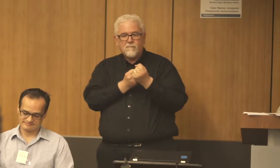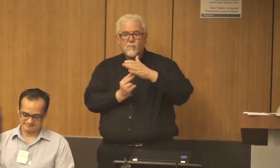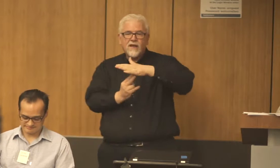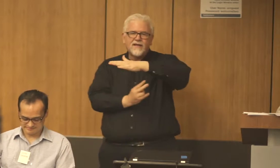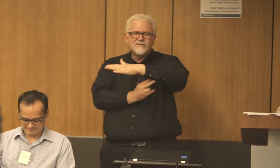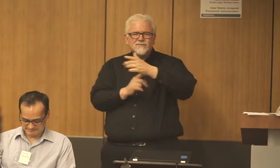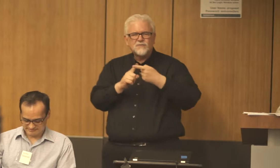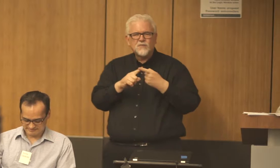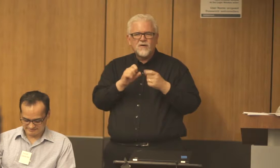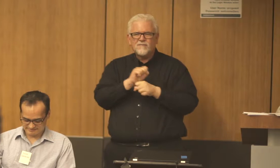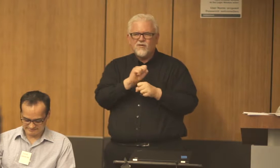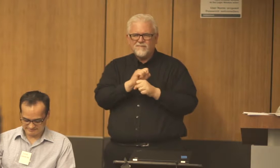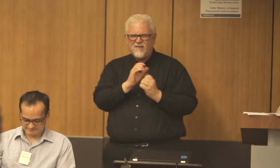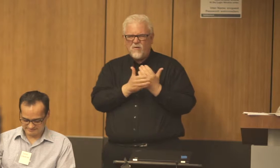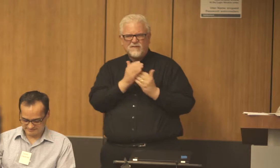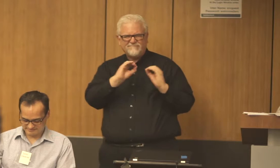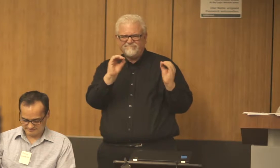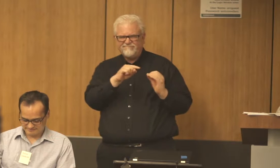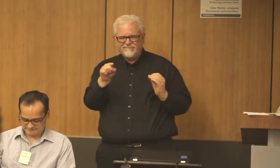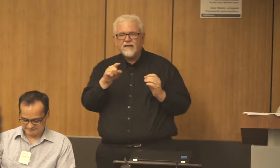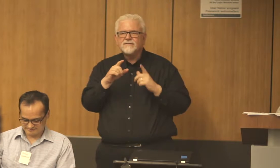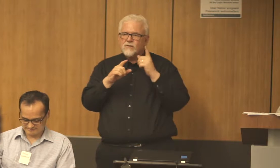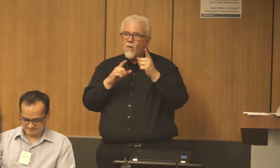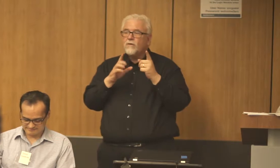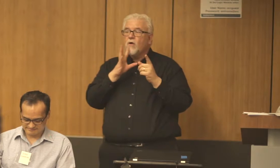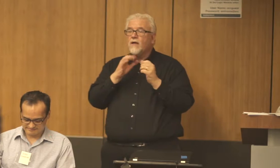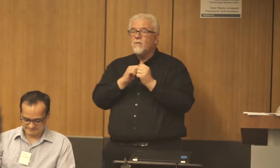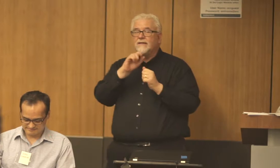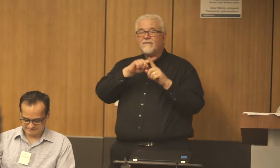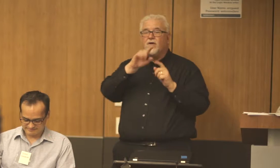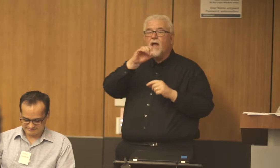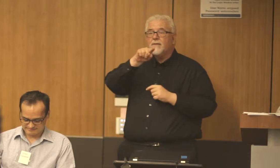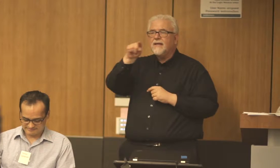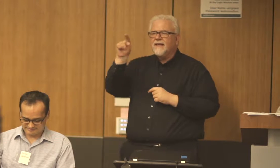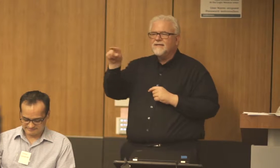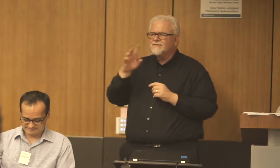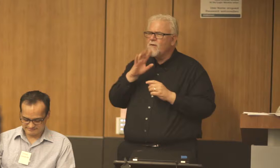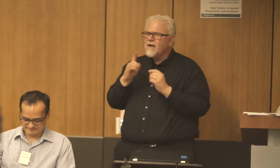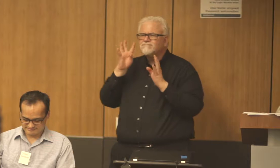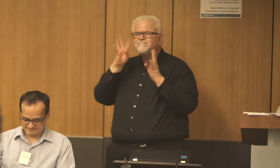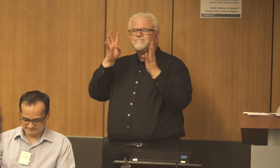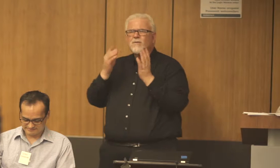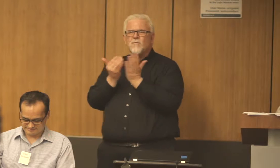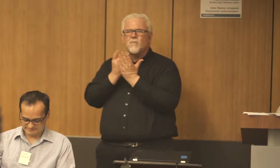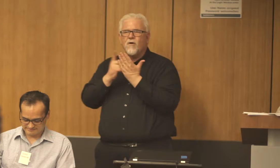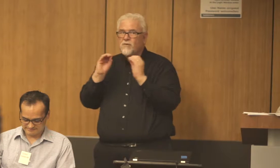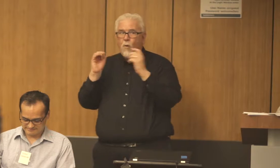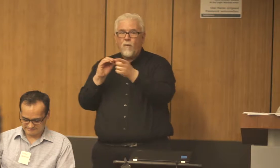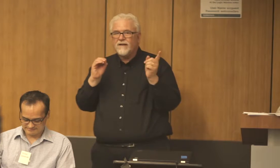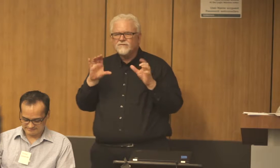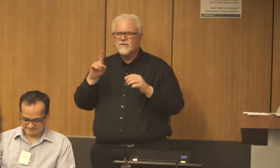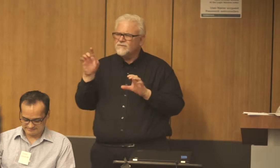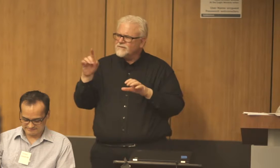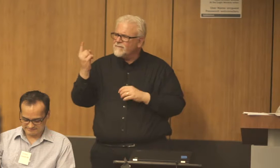employment. So talking to companies about creating innovative programs that no one else is doing, to not only do something good